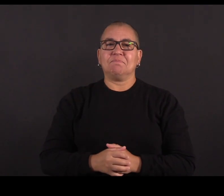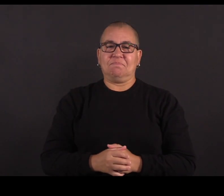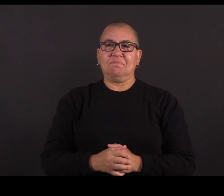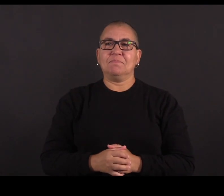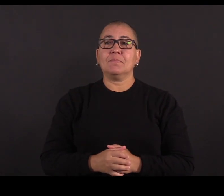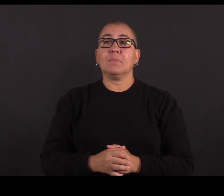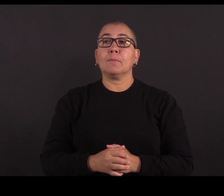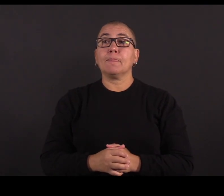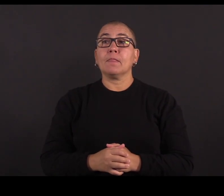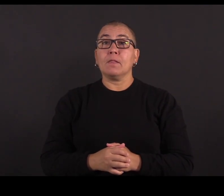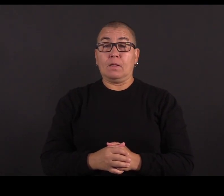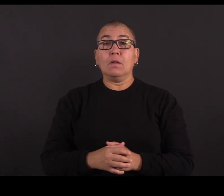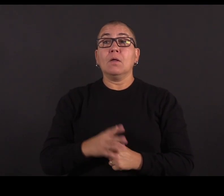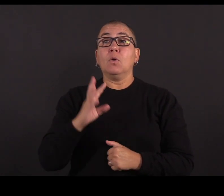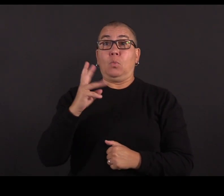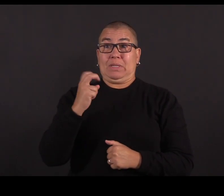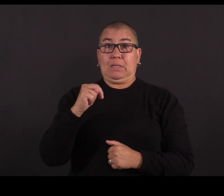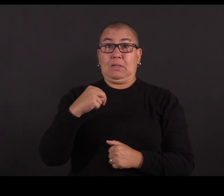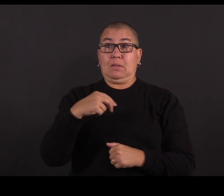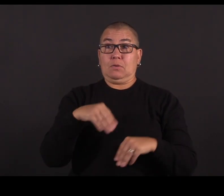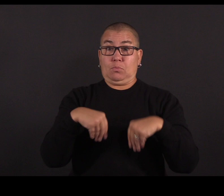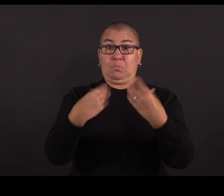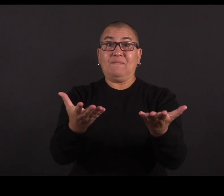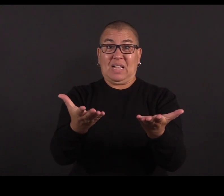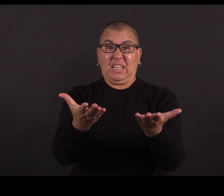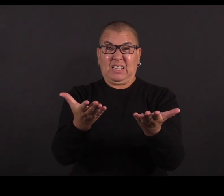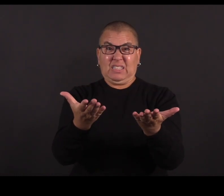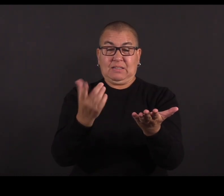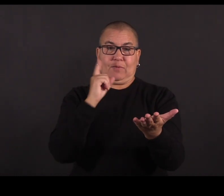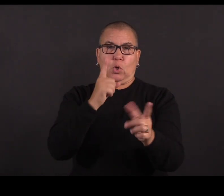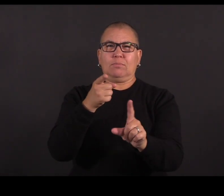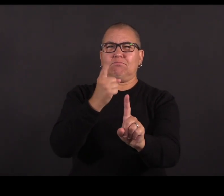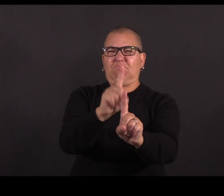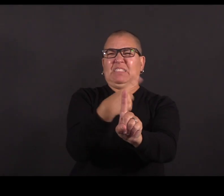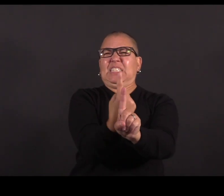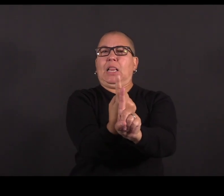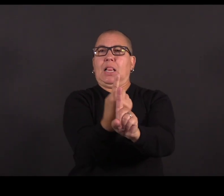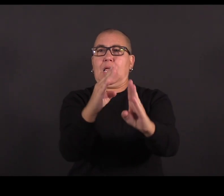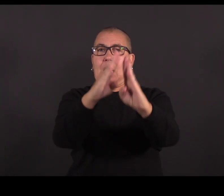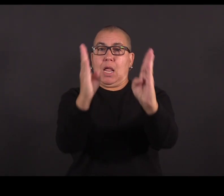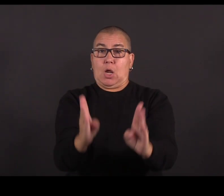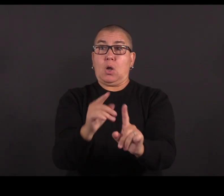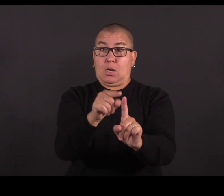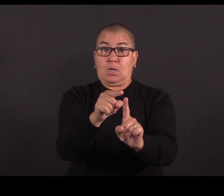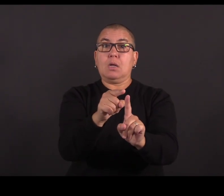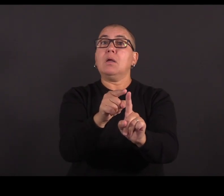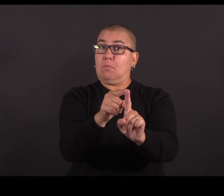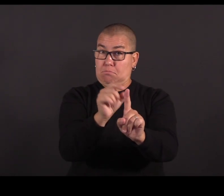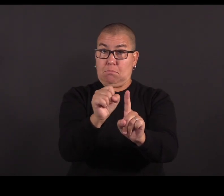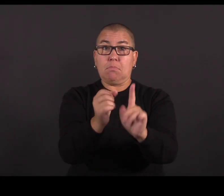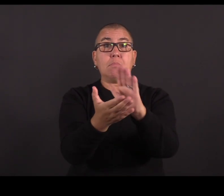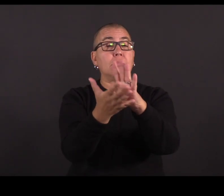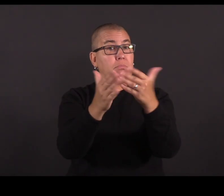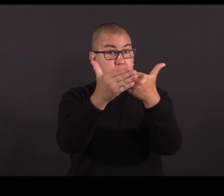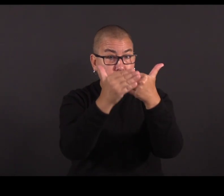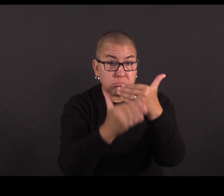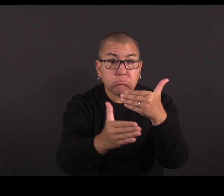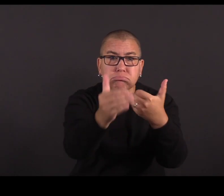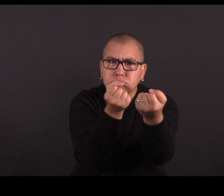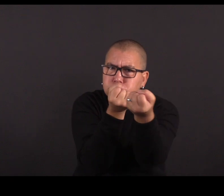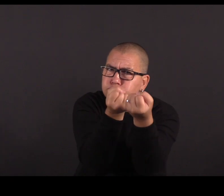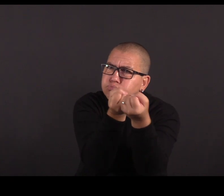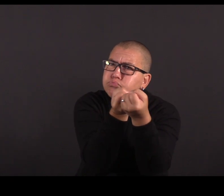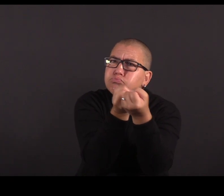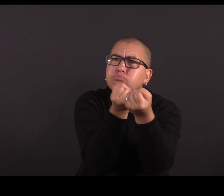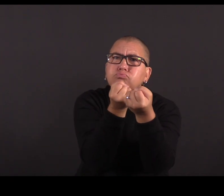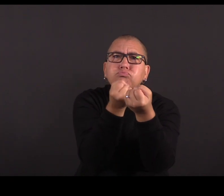where a provider owns a single family home that they want to use for permanent supportive housing, they might choose to use the house to